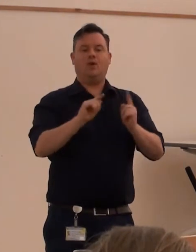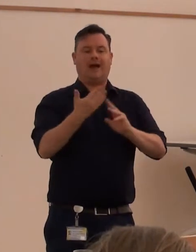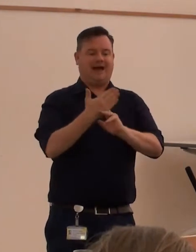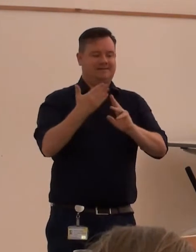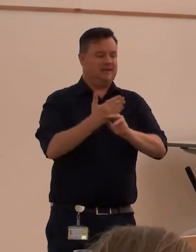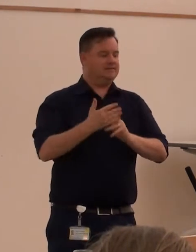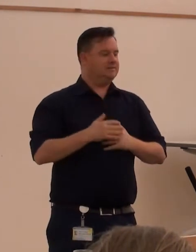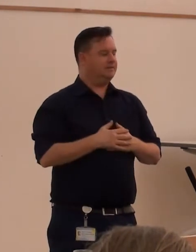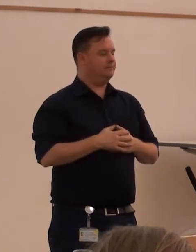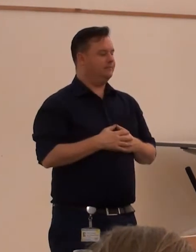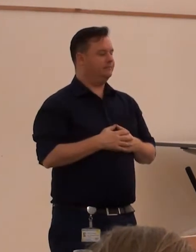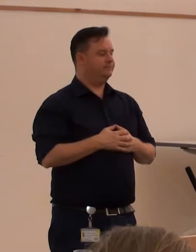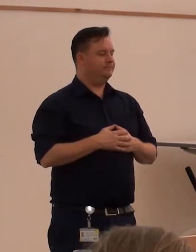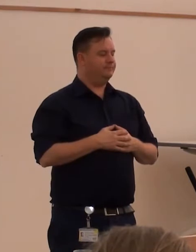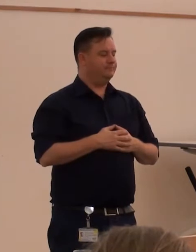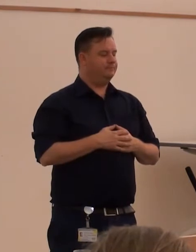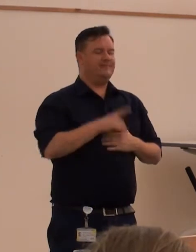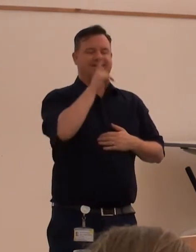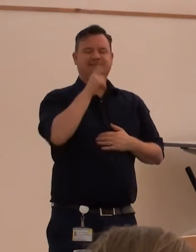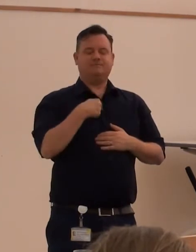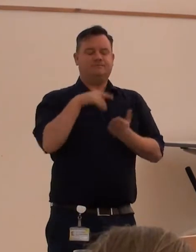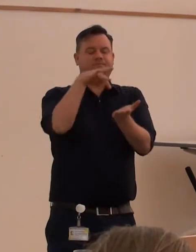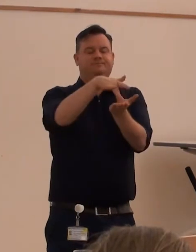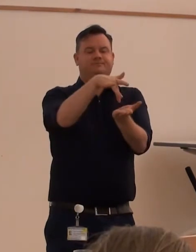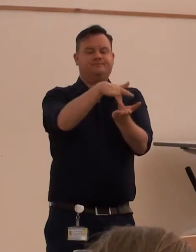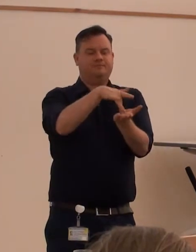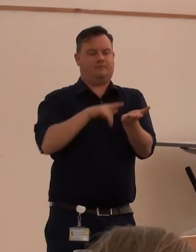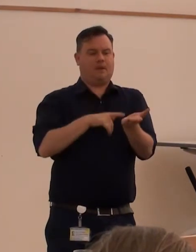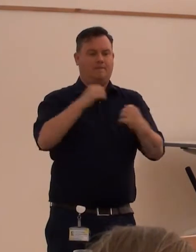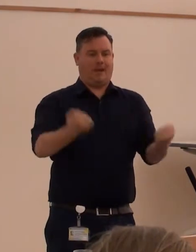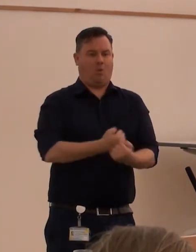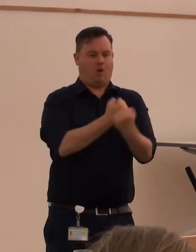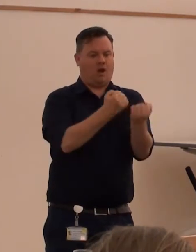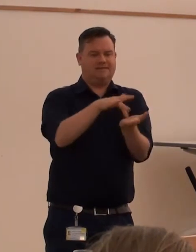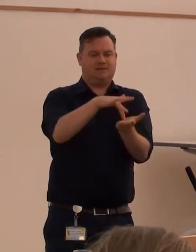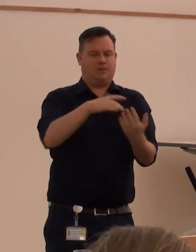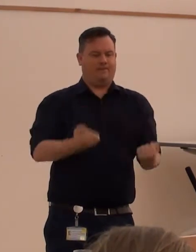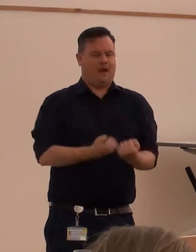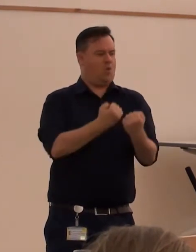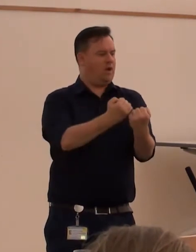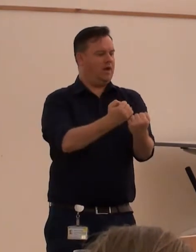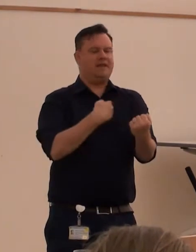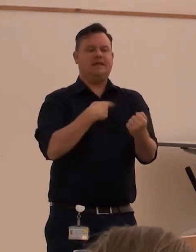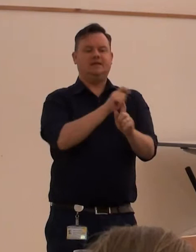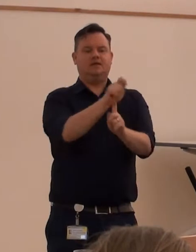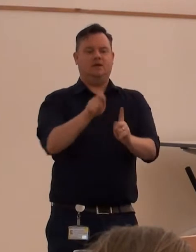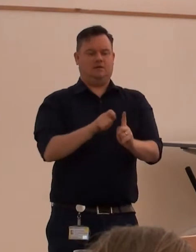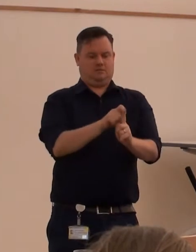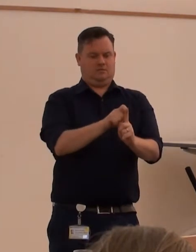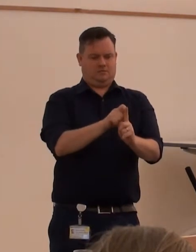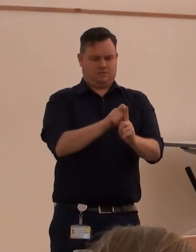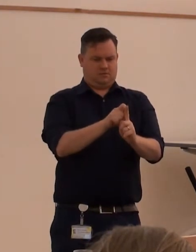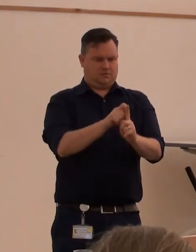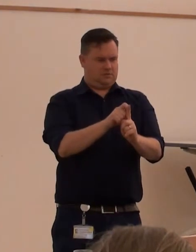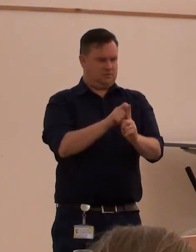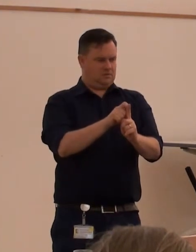being able to get to the centre of power. So, you know, we talk about the centre of power, and this sculpture is constructed in a way that